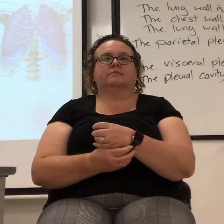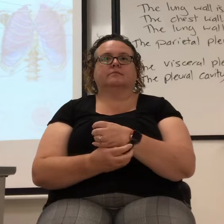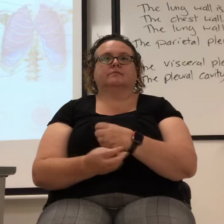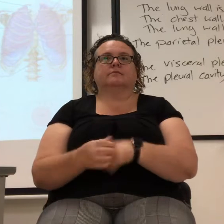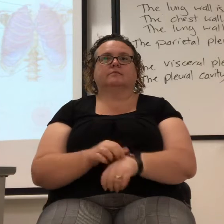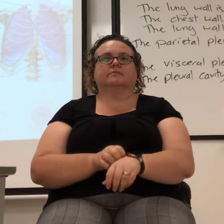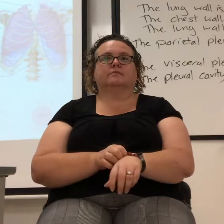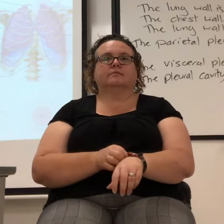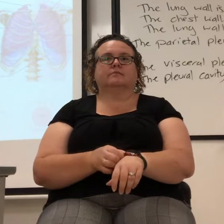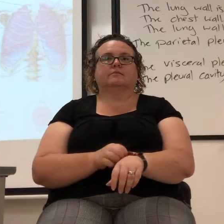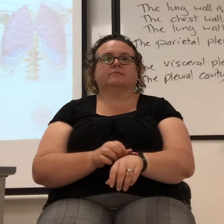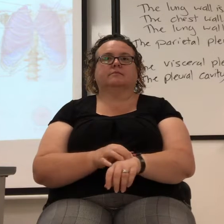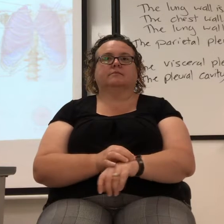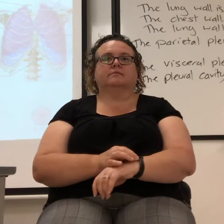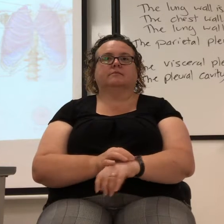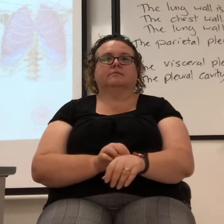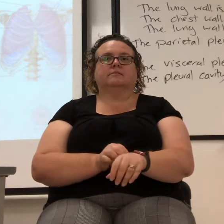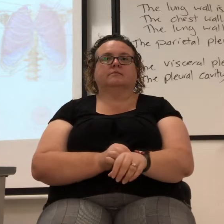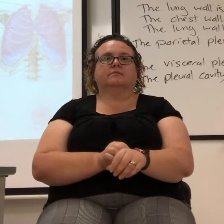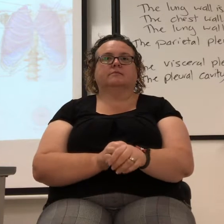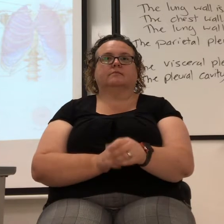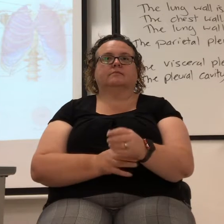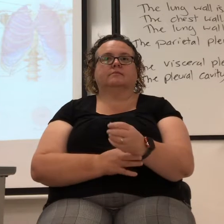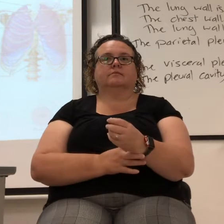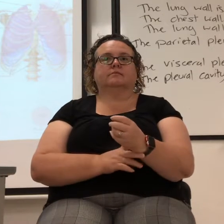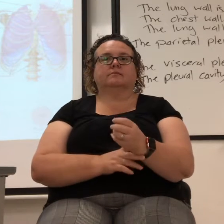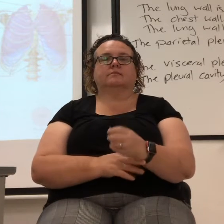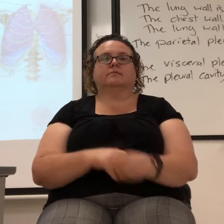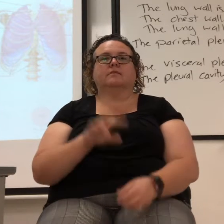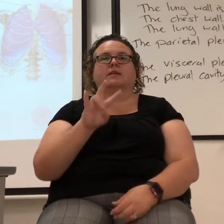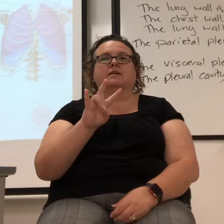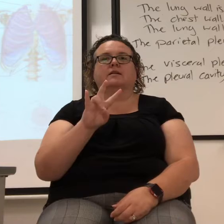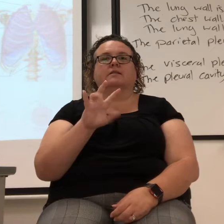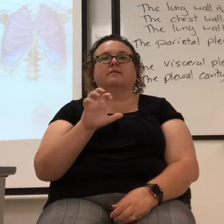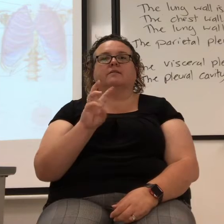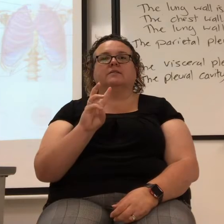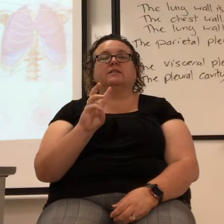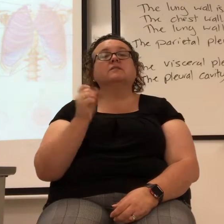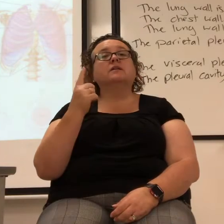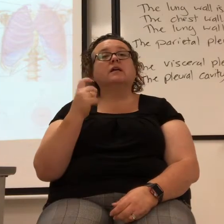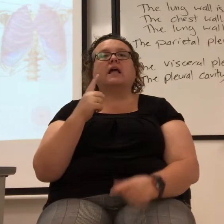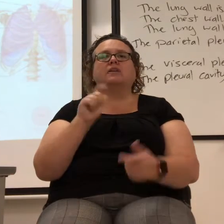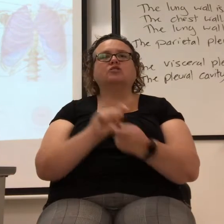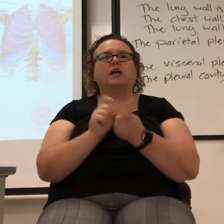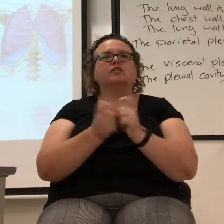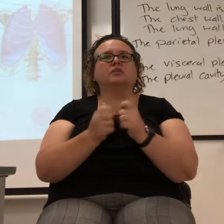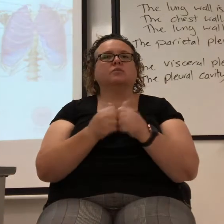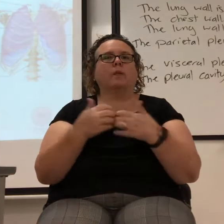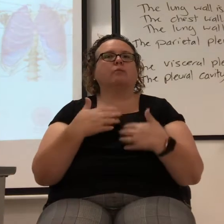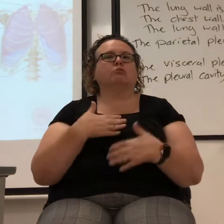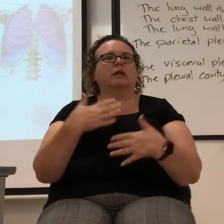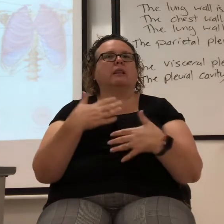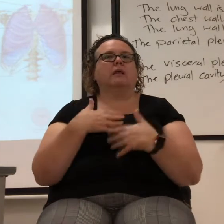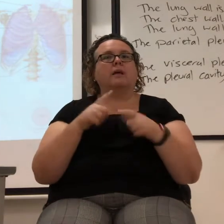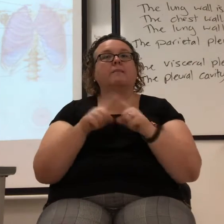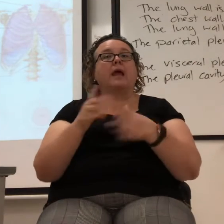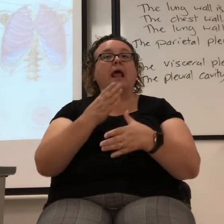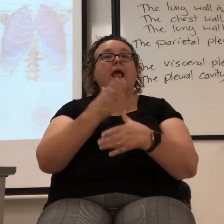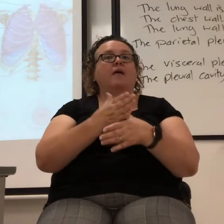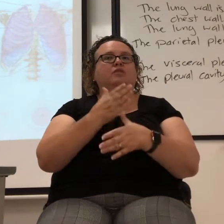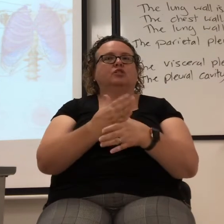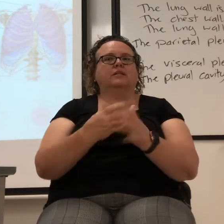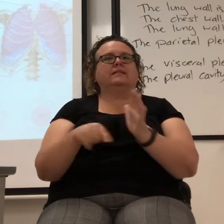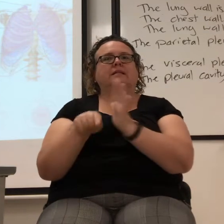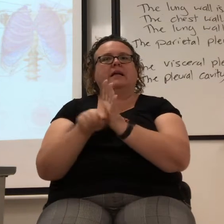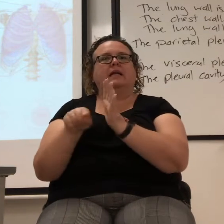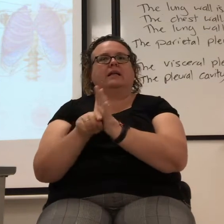Call it 756 millimeters of mercury. I mean, it changes with breathing, but on average, it's negative relative